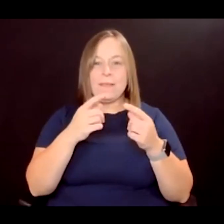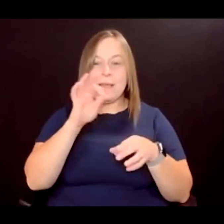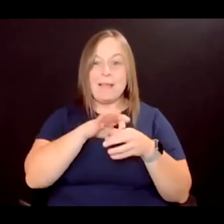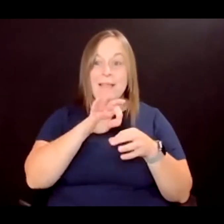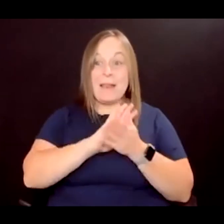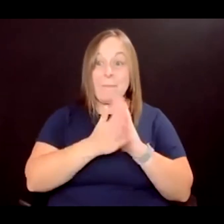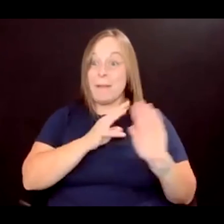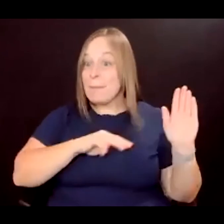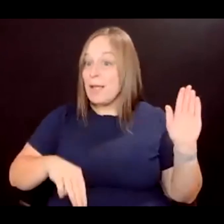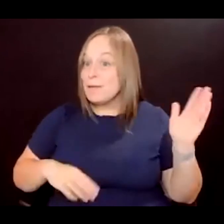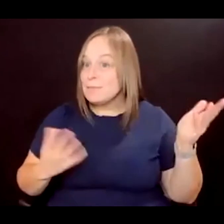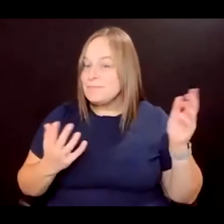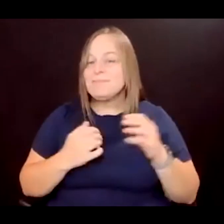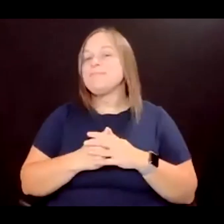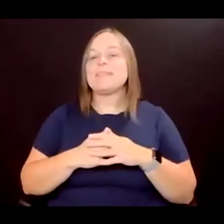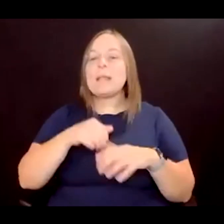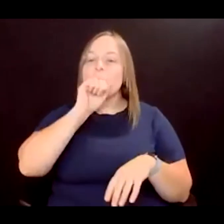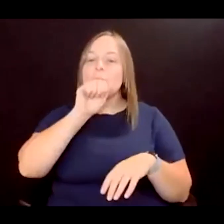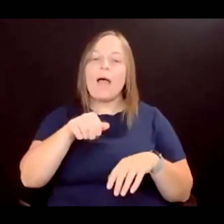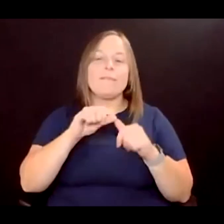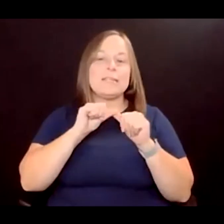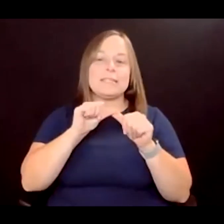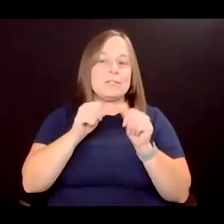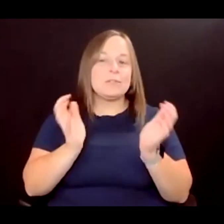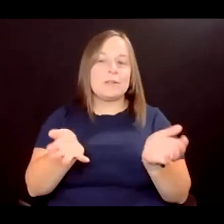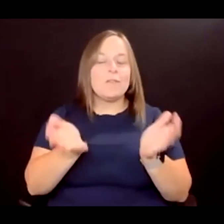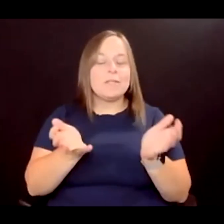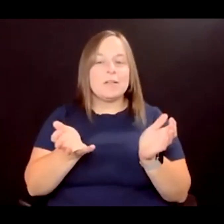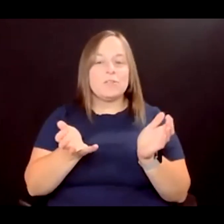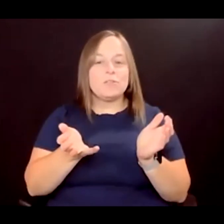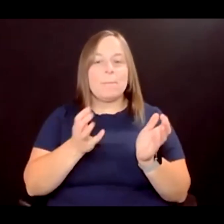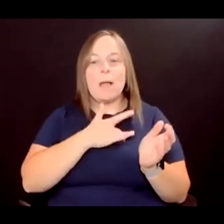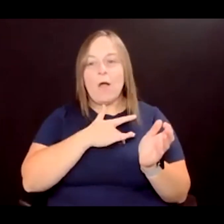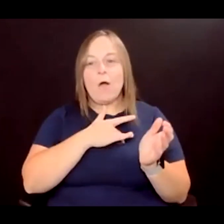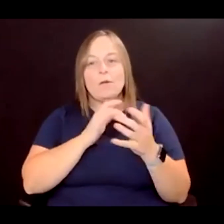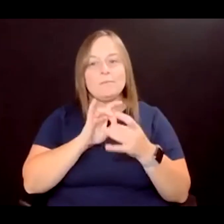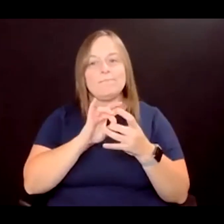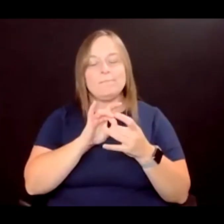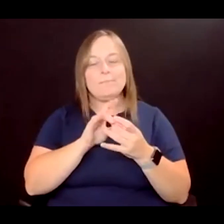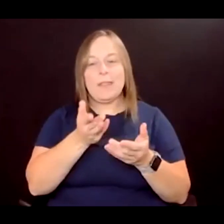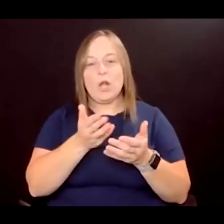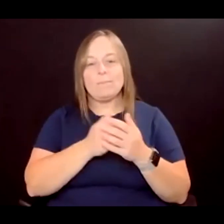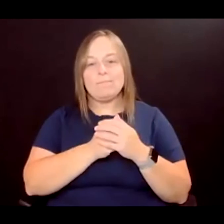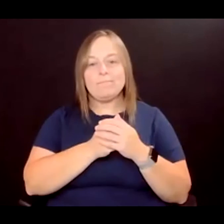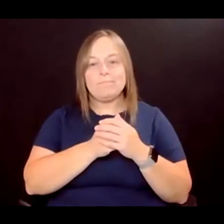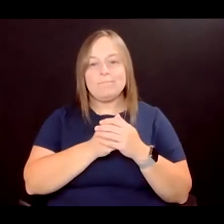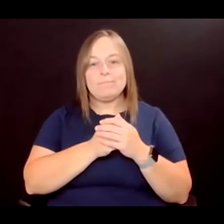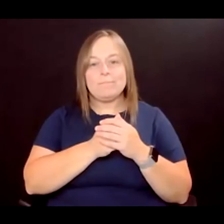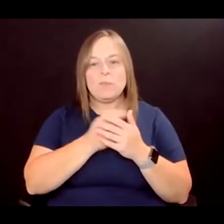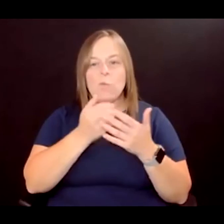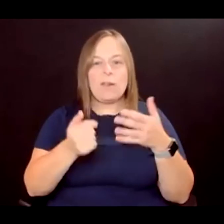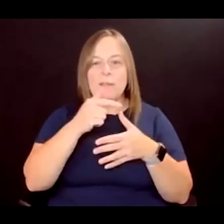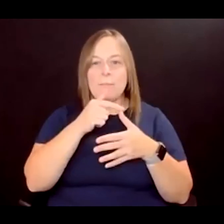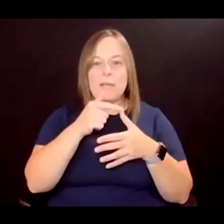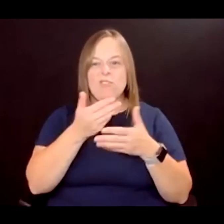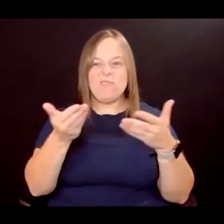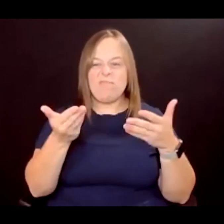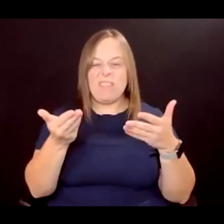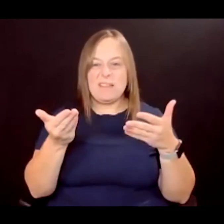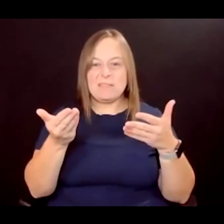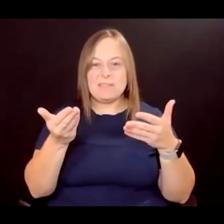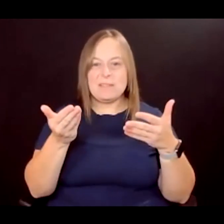I pointed out that, the access to the parks was, a few of